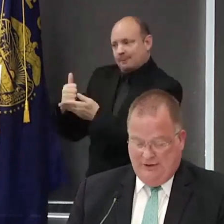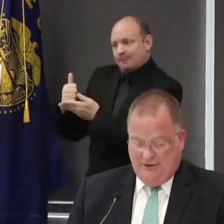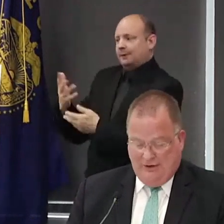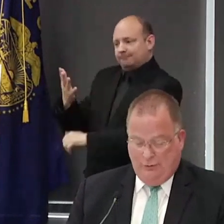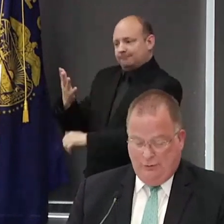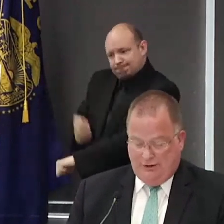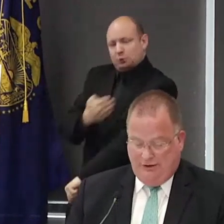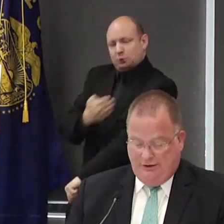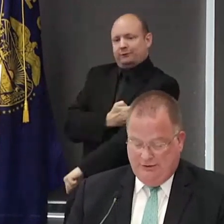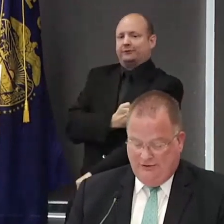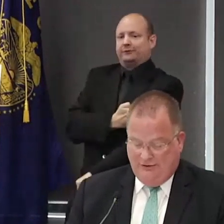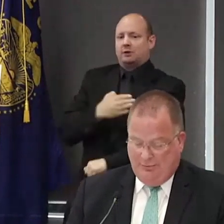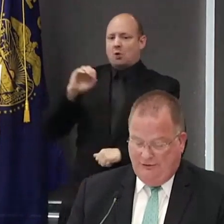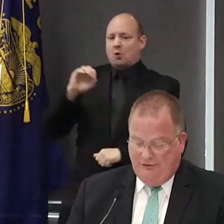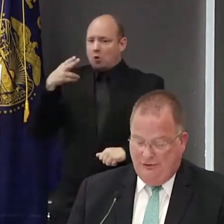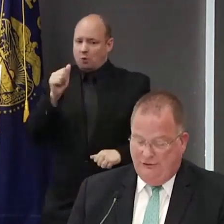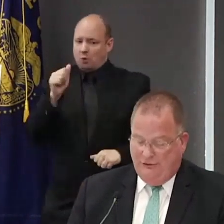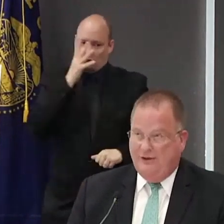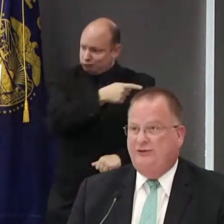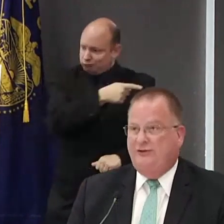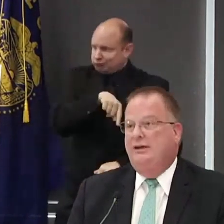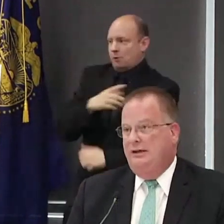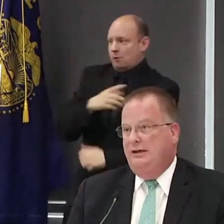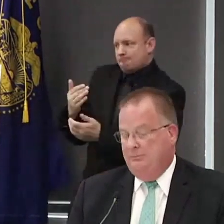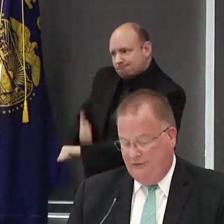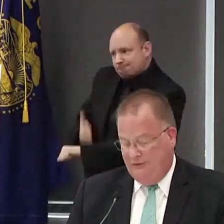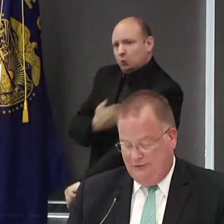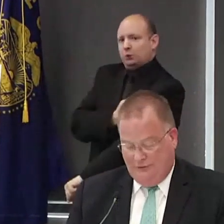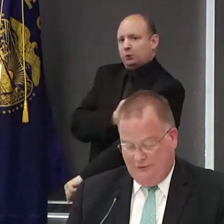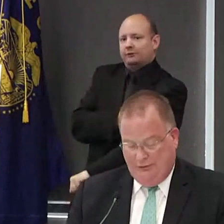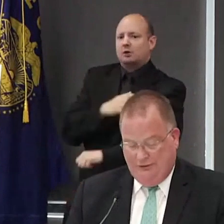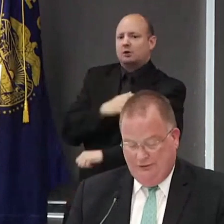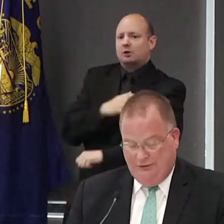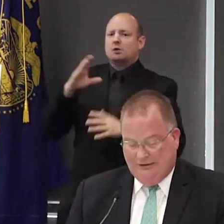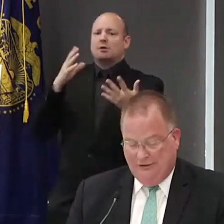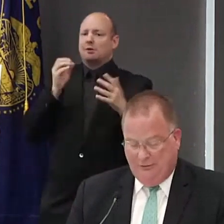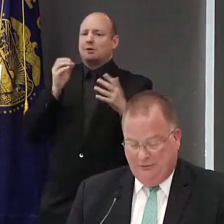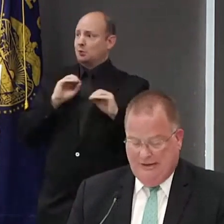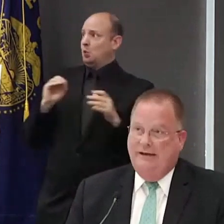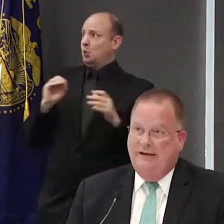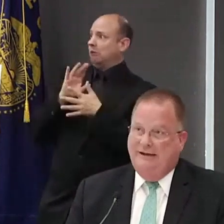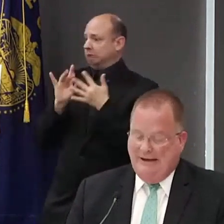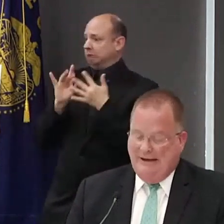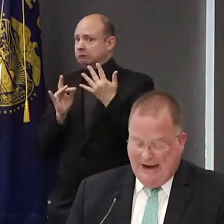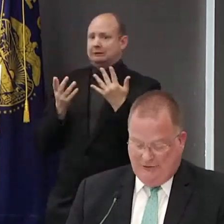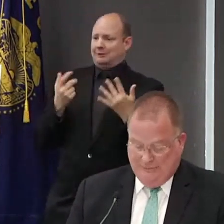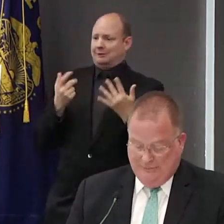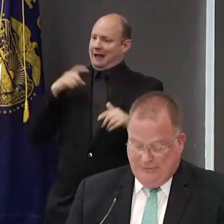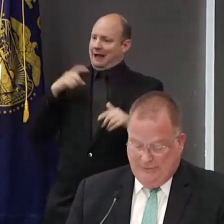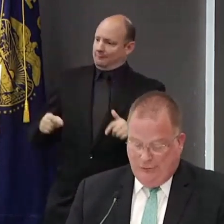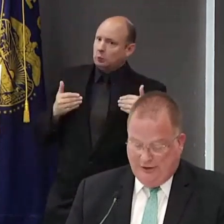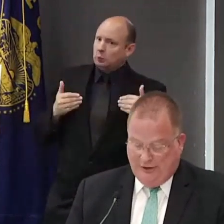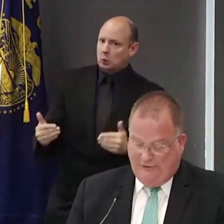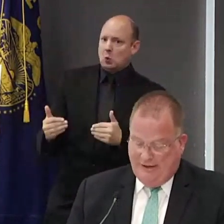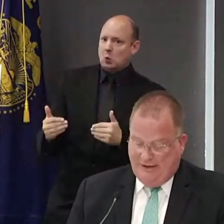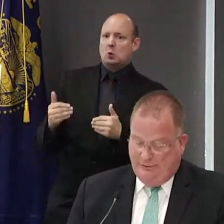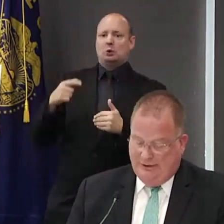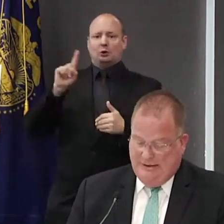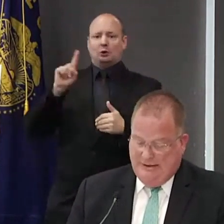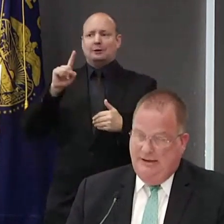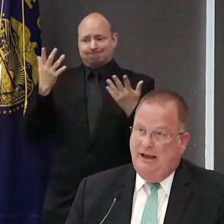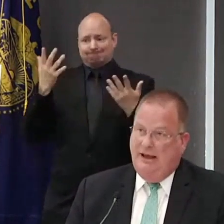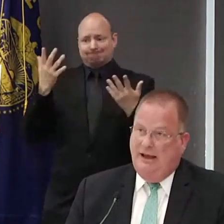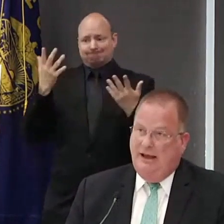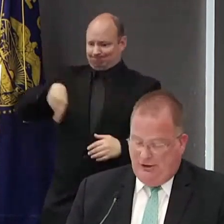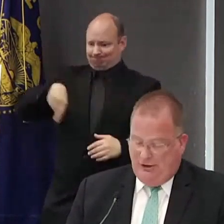and safety of everyone in our communities depends on those of us in positions of privilege and leadership taking action to rectify